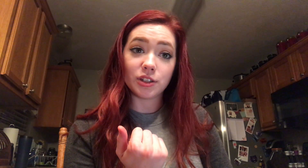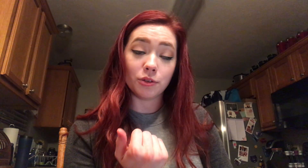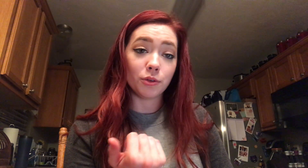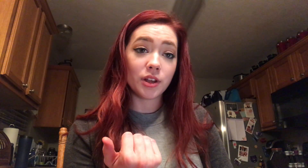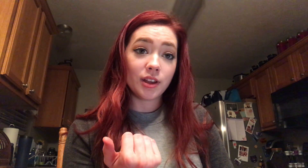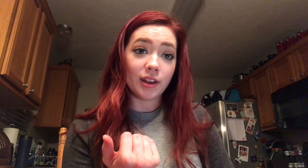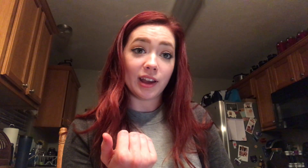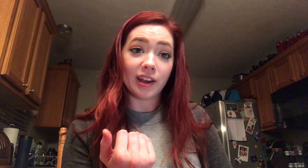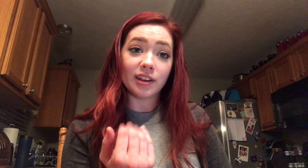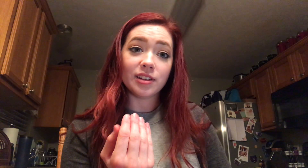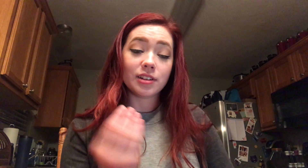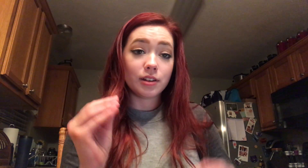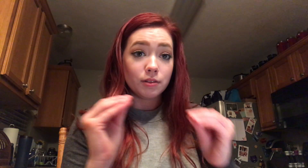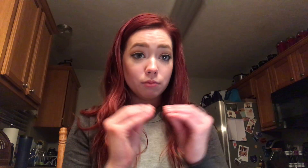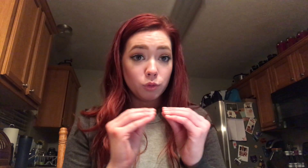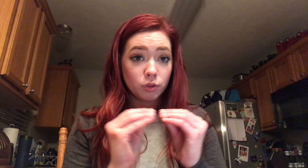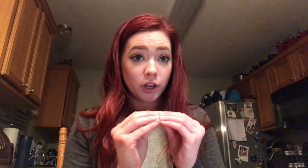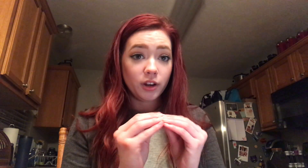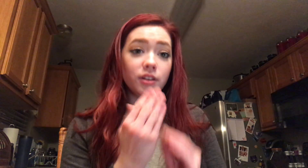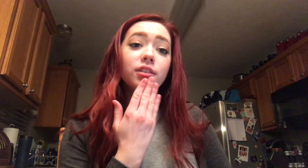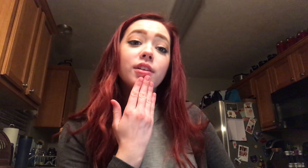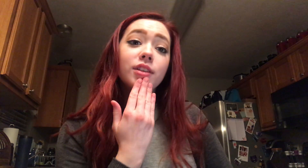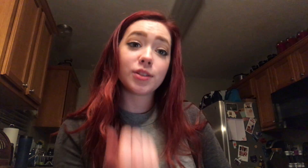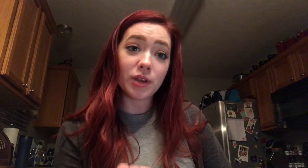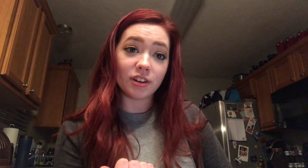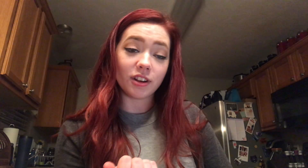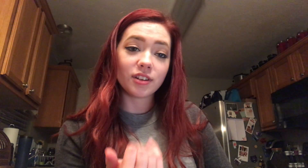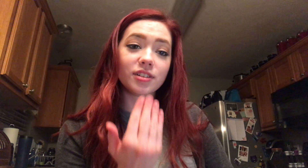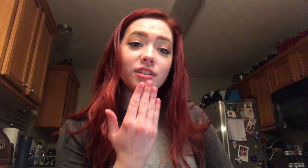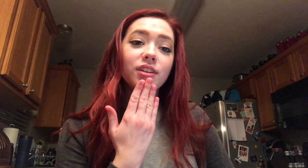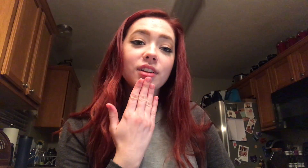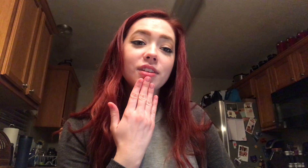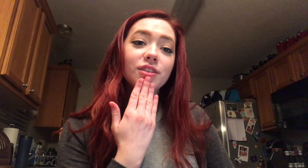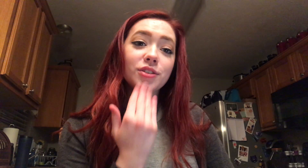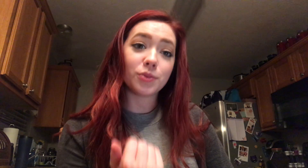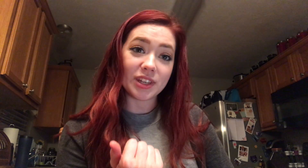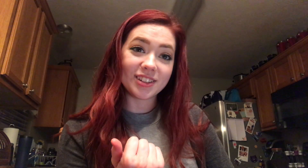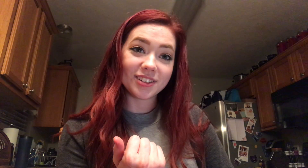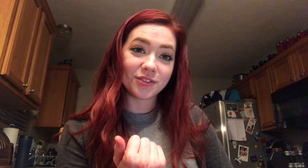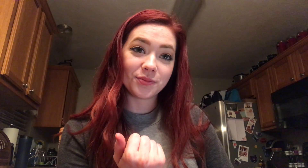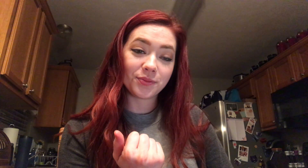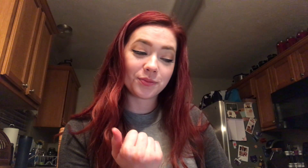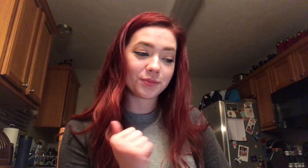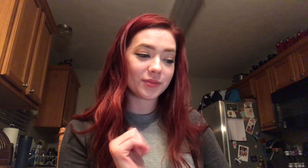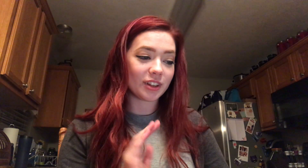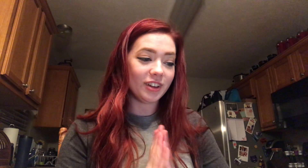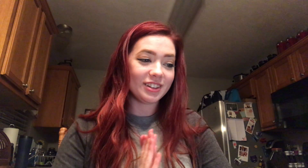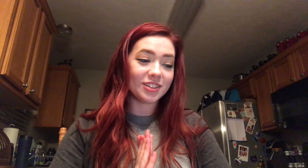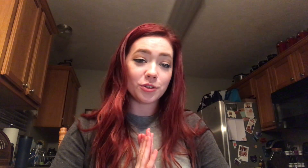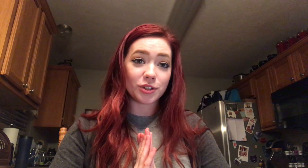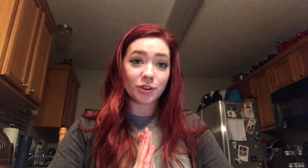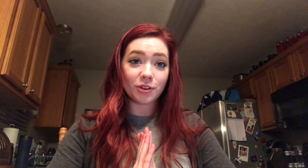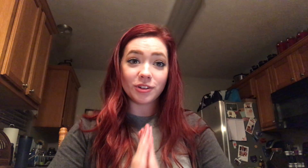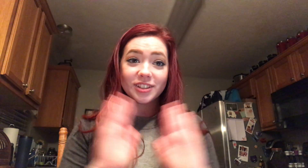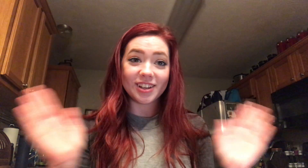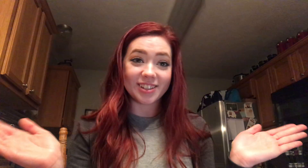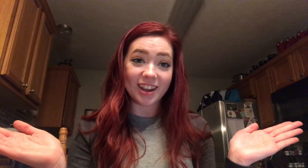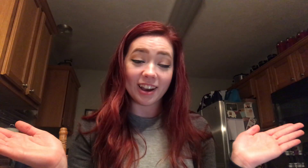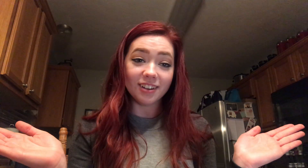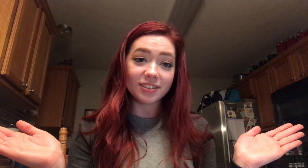to add more sweetener, sweet. Alright, those are all the signs I have.